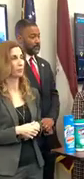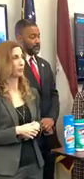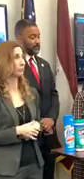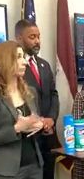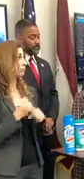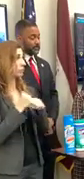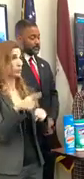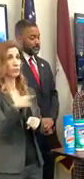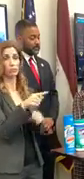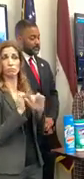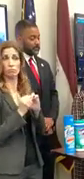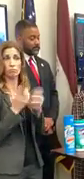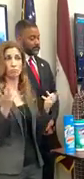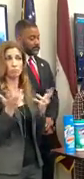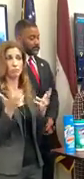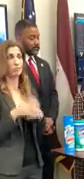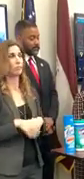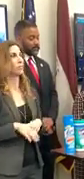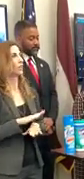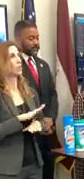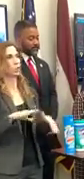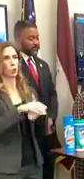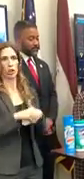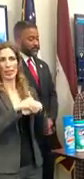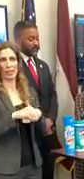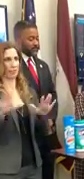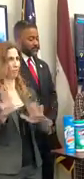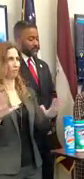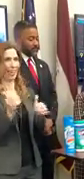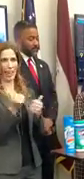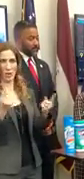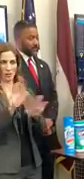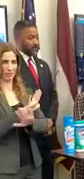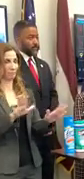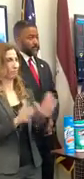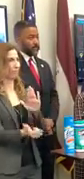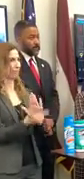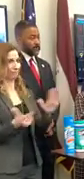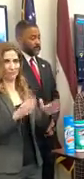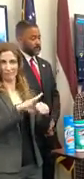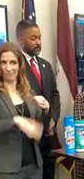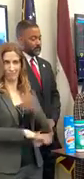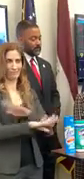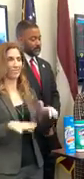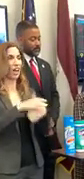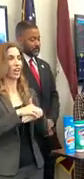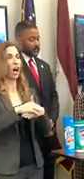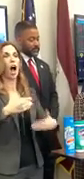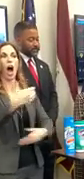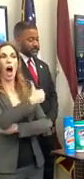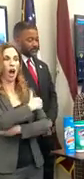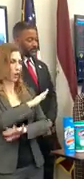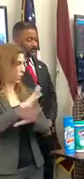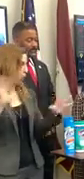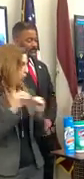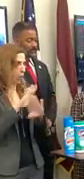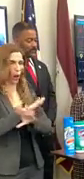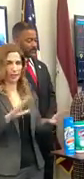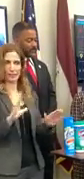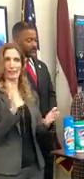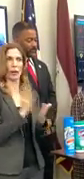protect yourself is do not shake hands with anybody. Handshaking is done. Hugs are over. None of